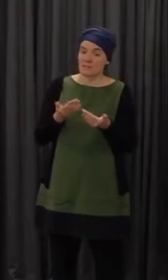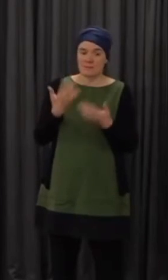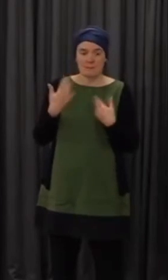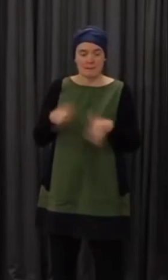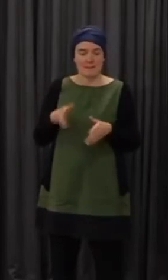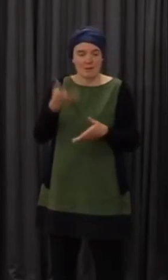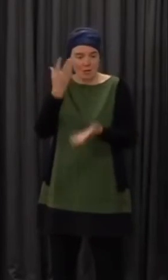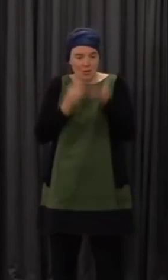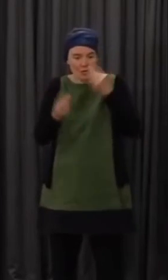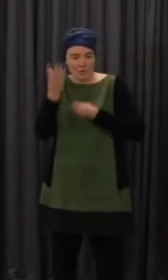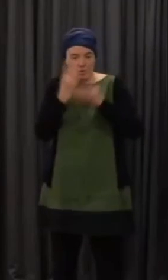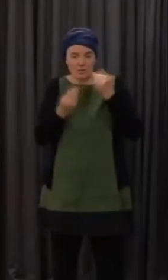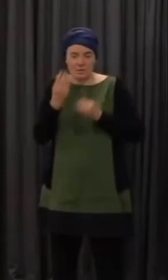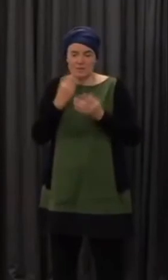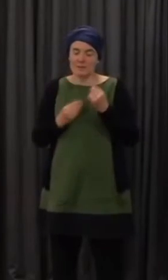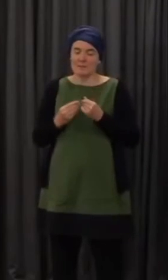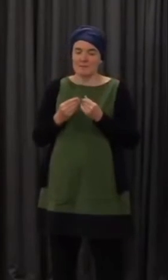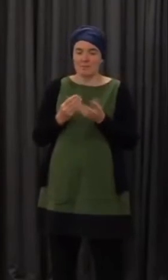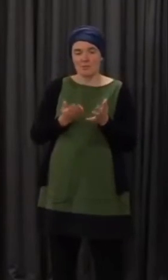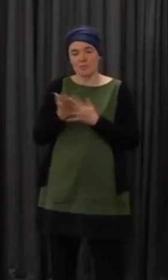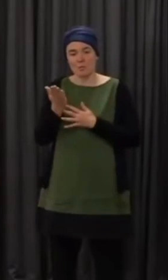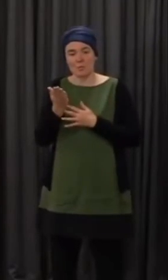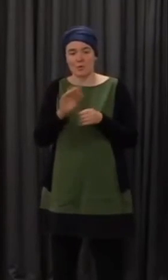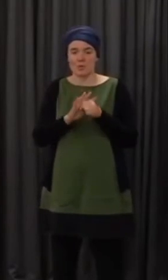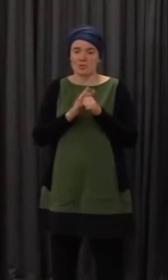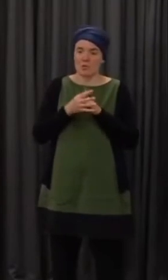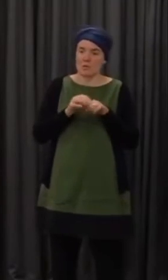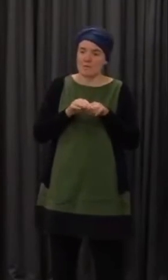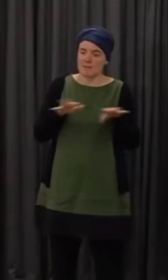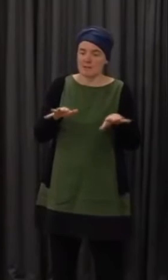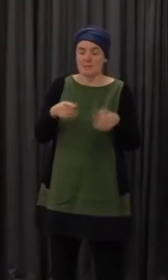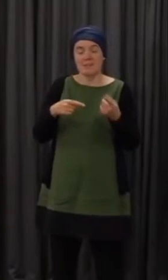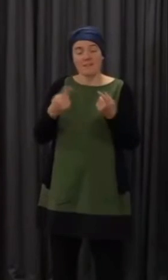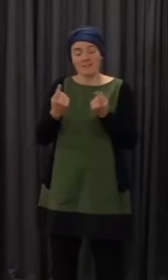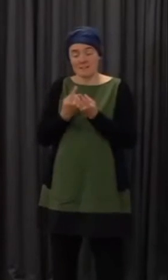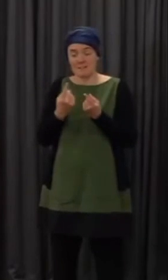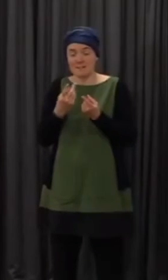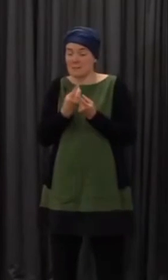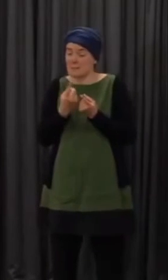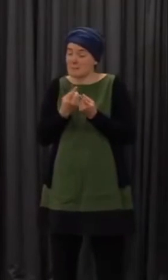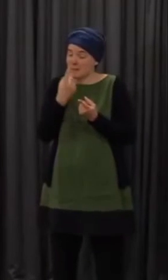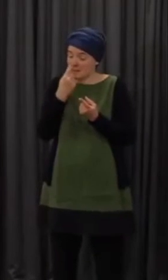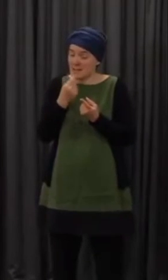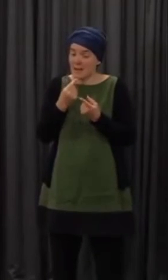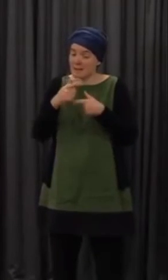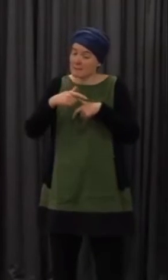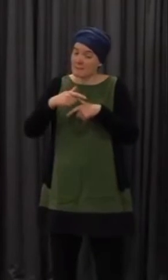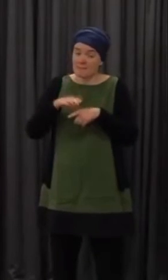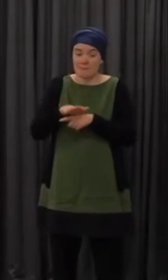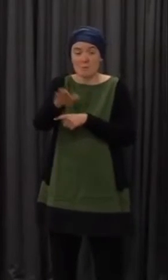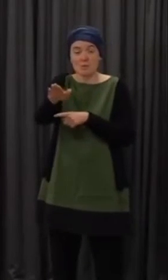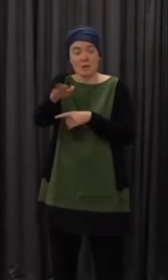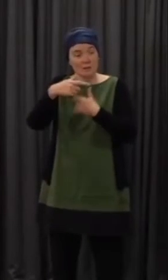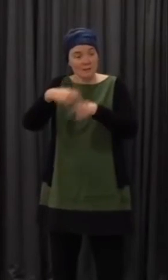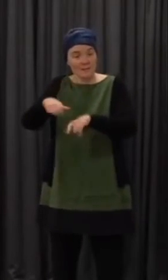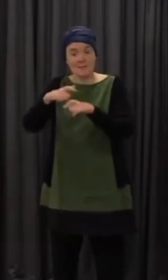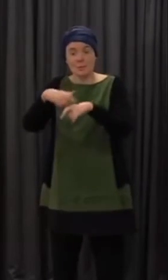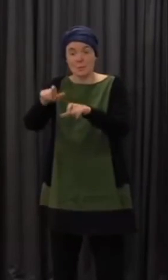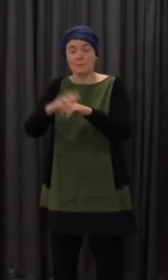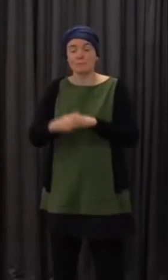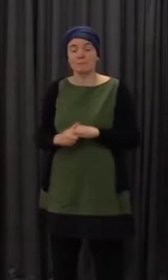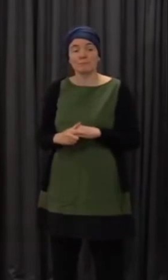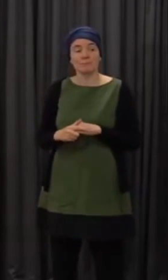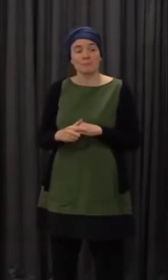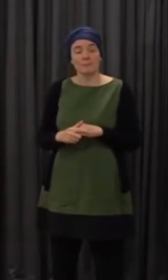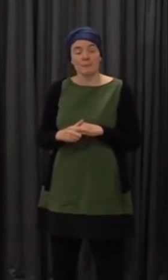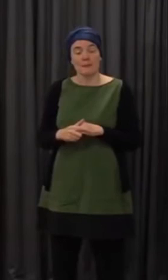will learn will be positive lessons that we can take into the future, and being able to keep in contact with and